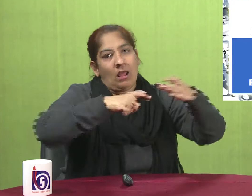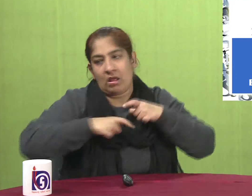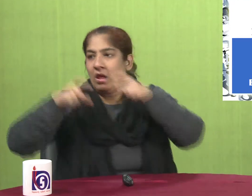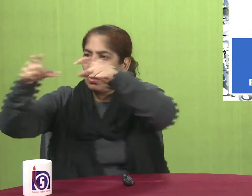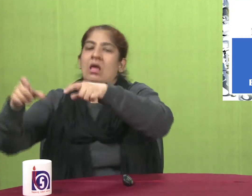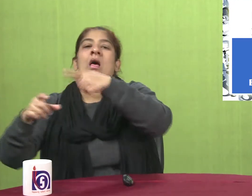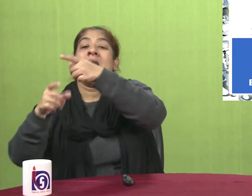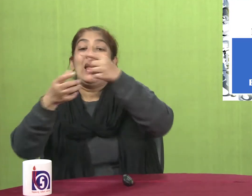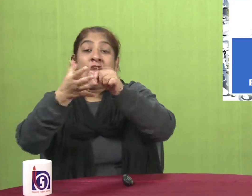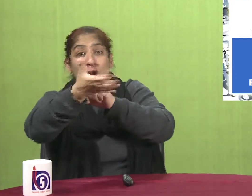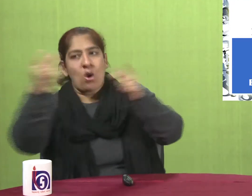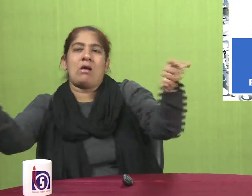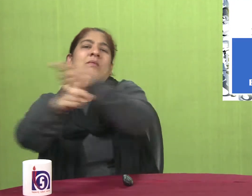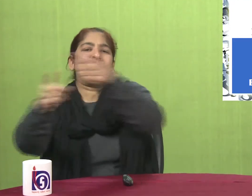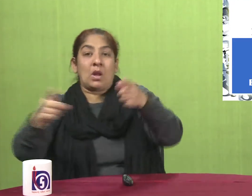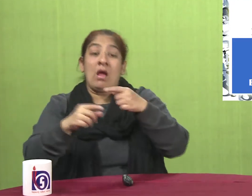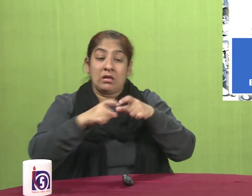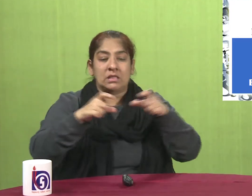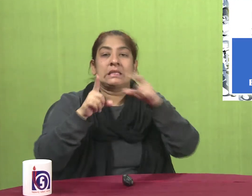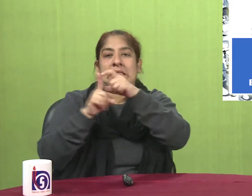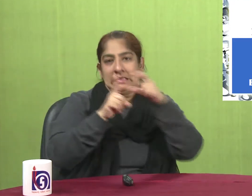as you can use the draft for your business.